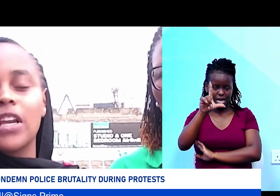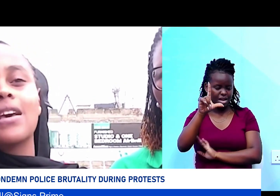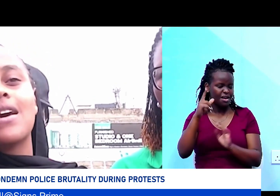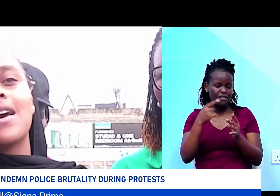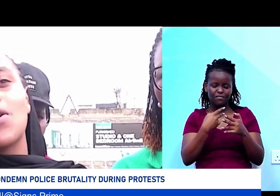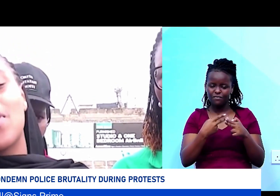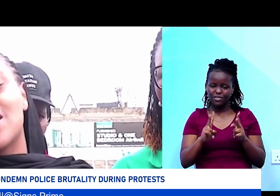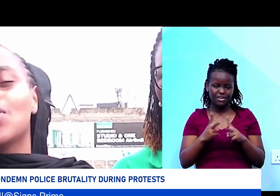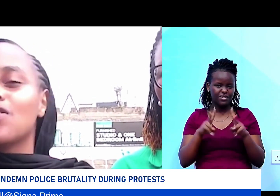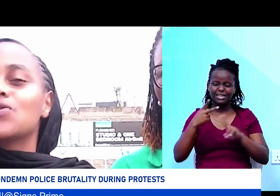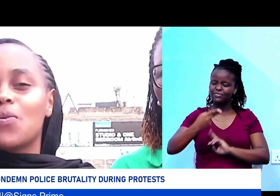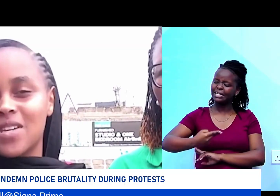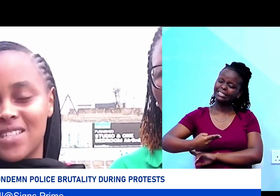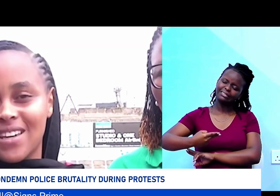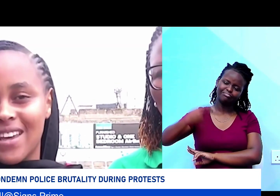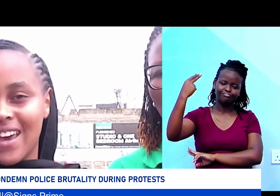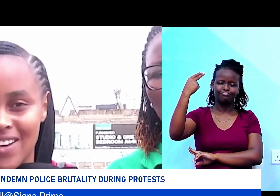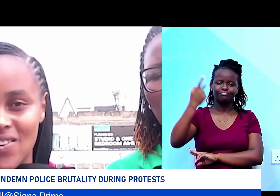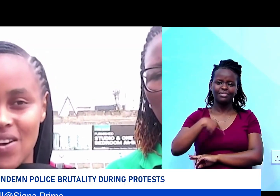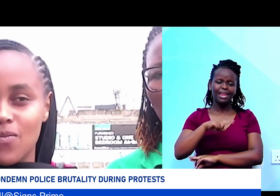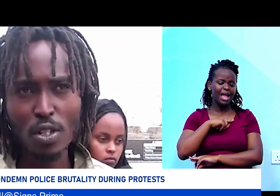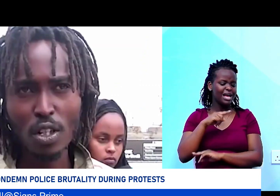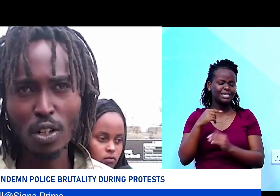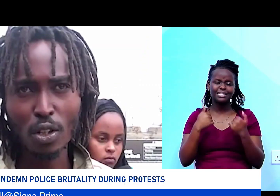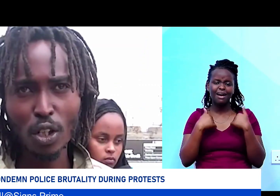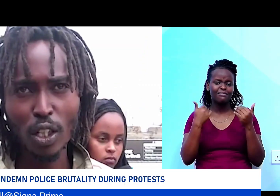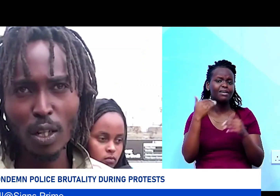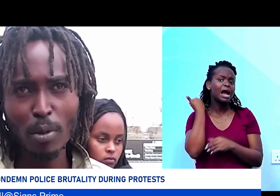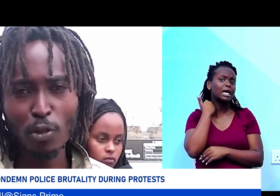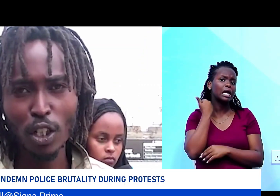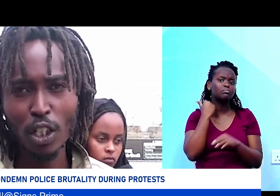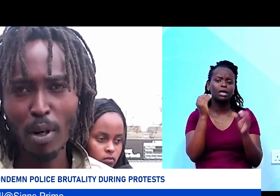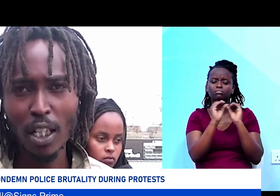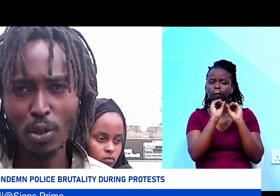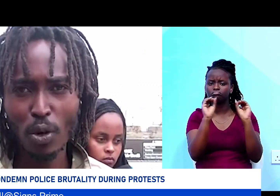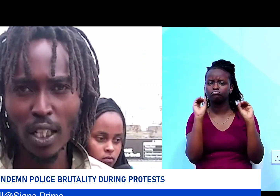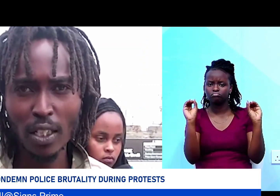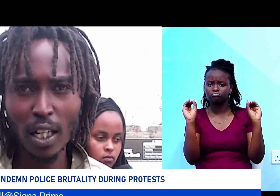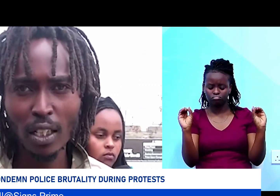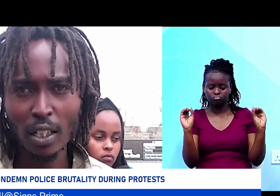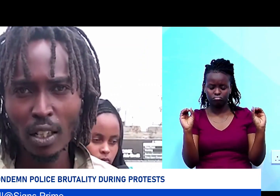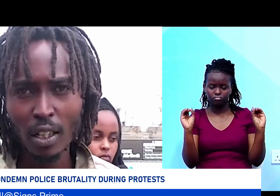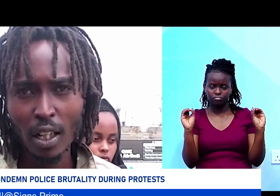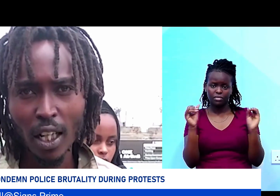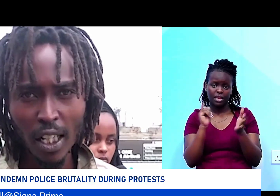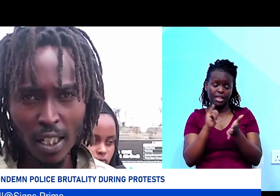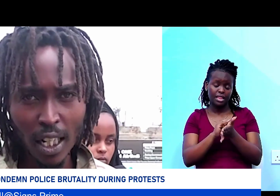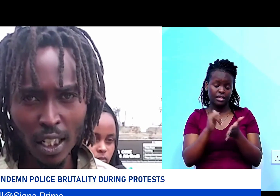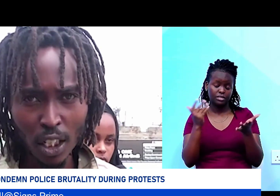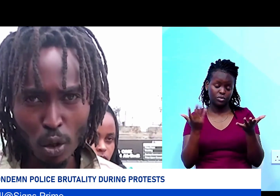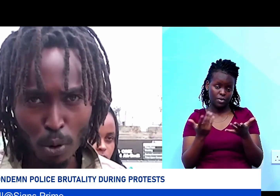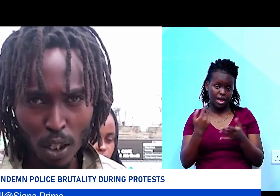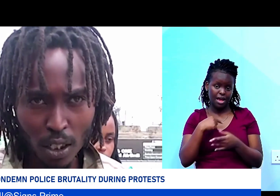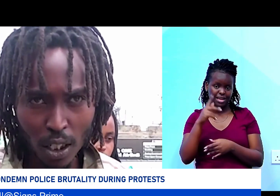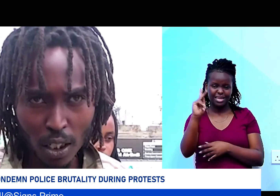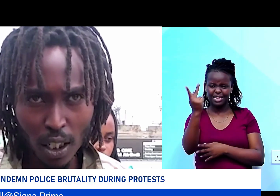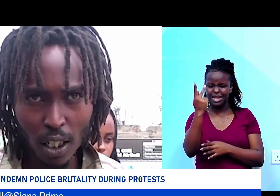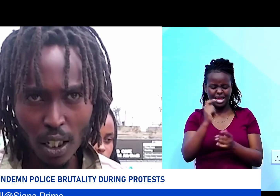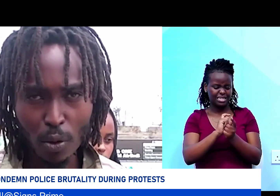actually whereas you haven't committed any crime. Hiyo ndio kitu yenye imetufikisha mahali tuko hadi sahi. Kenya is turning into a police state, and we